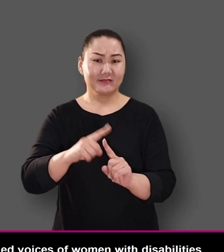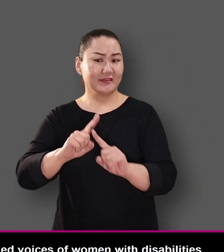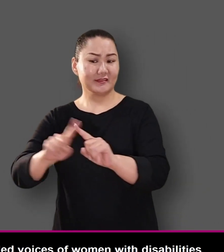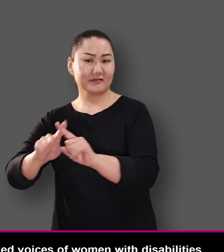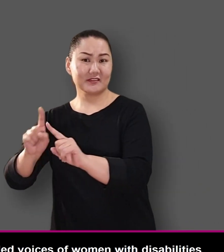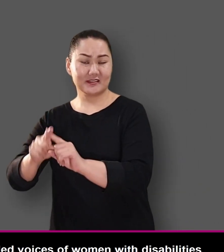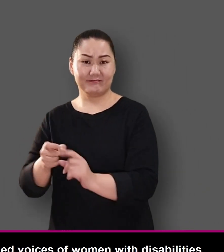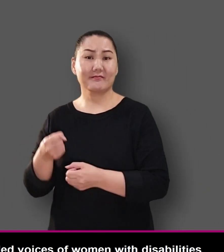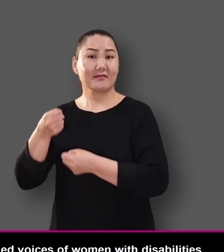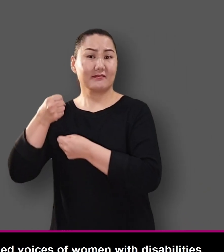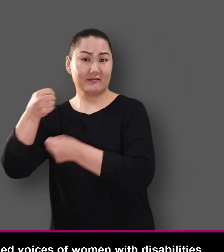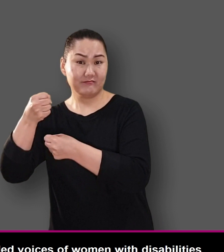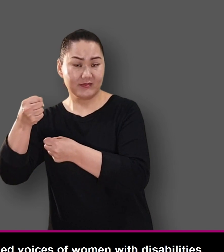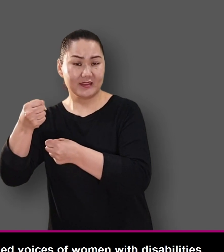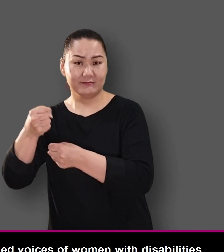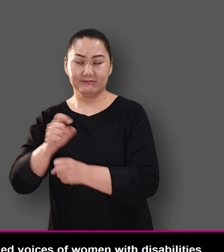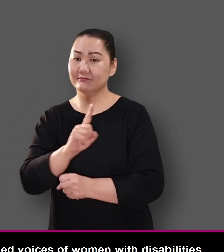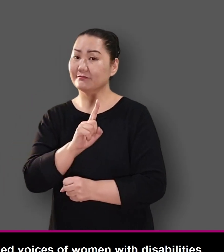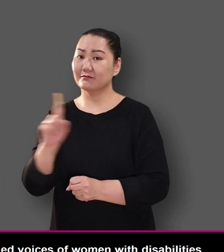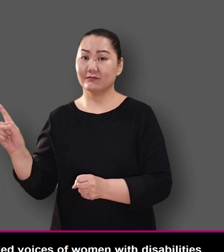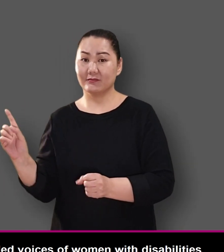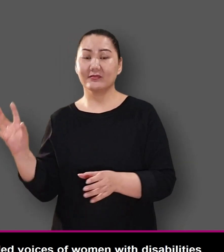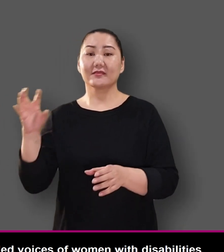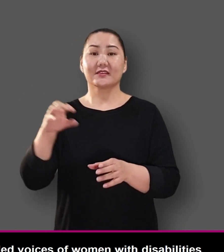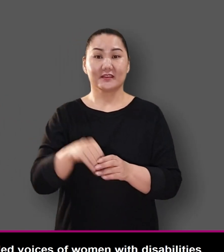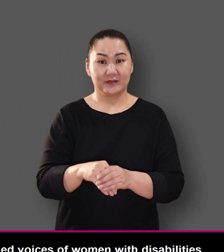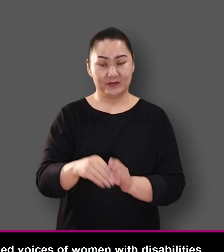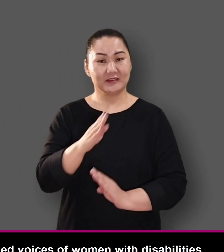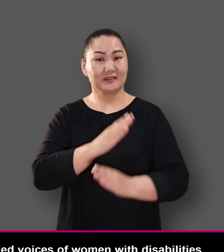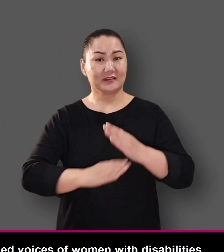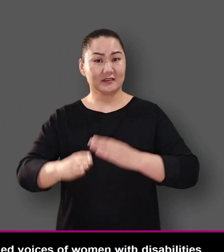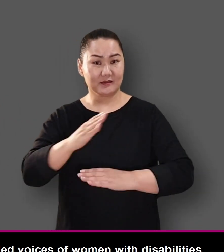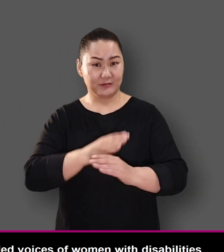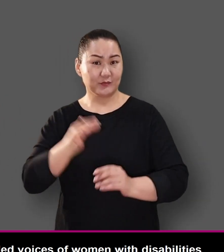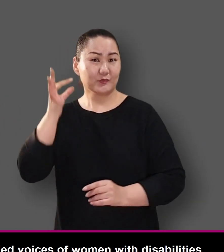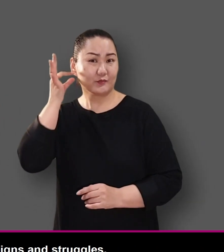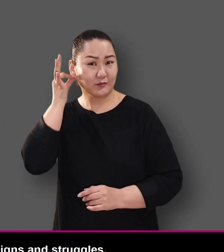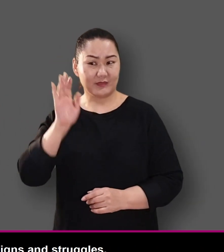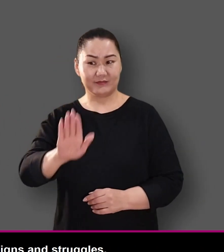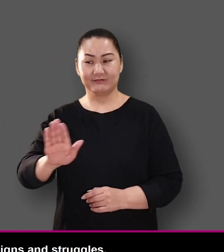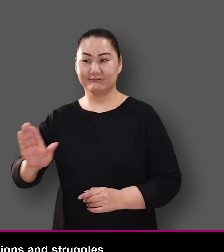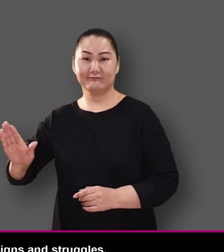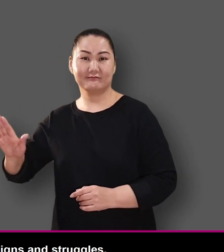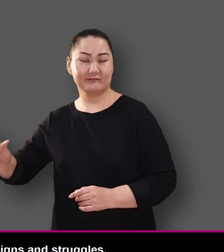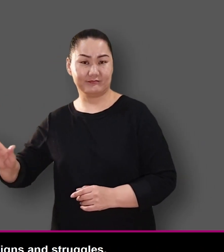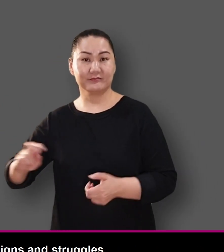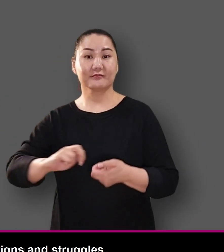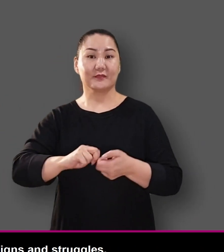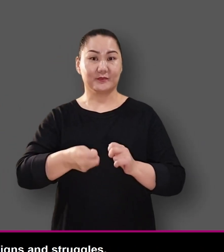as they have historically excluded voices of women with disabilities in their campaigns and